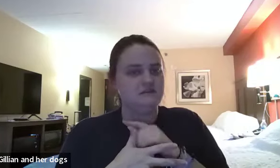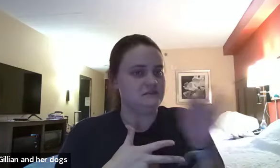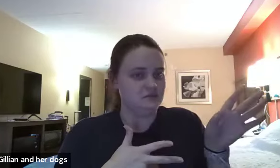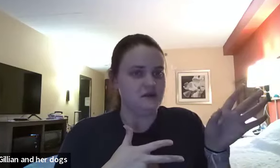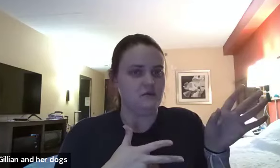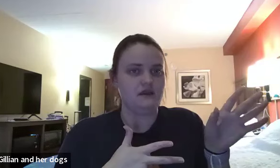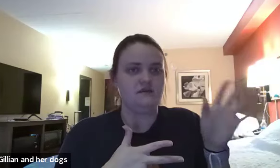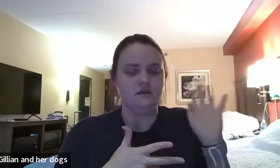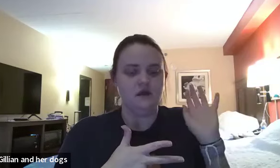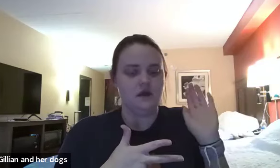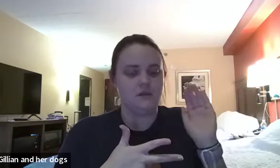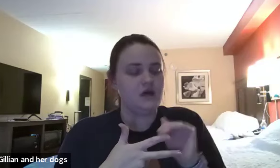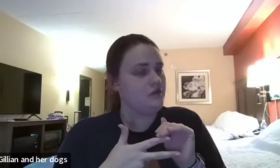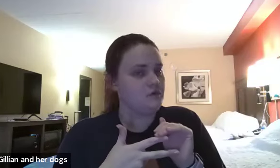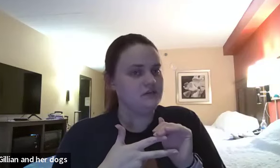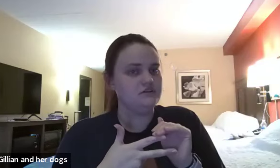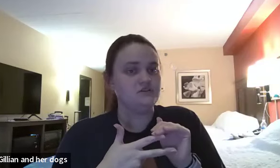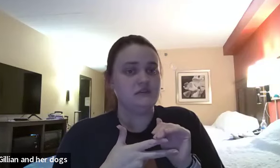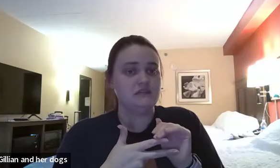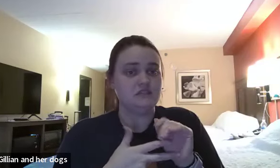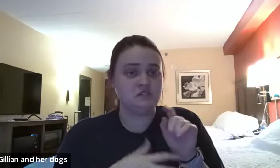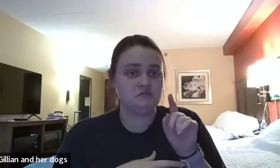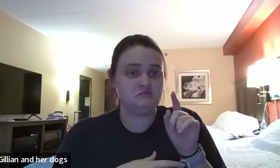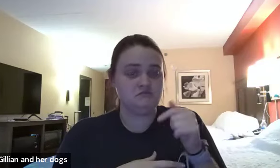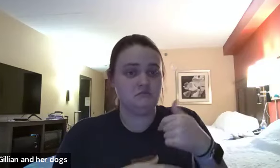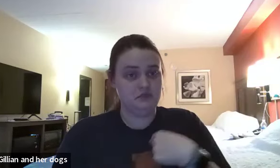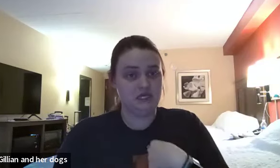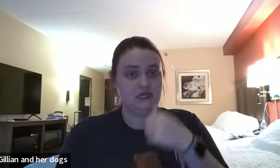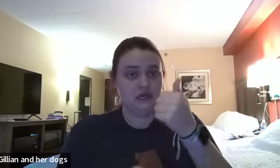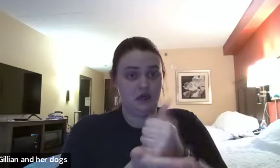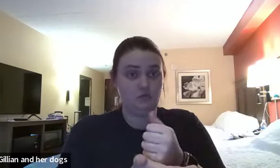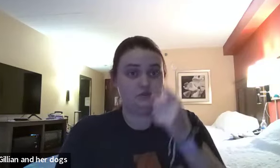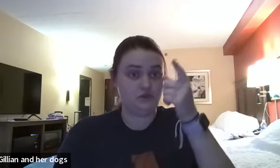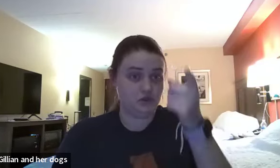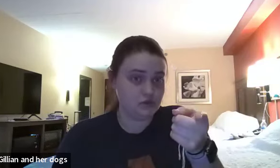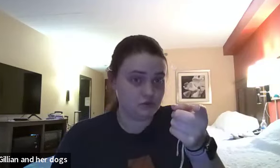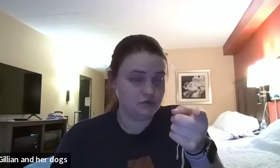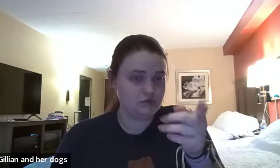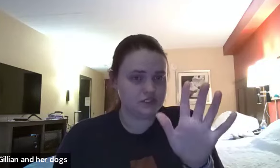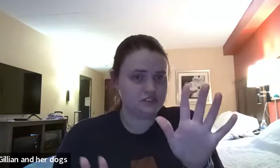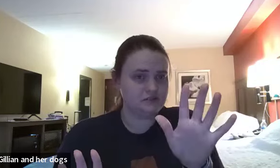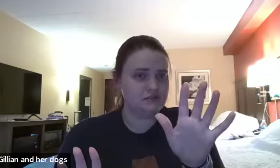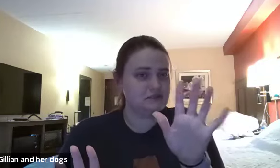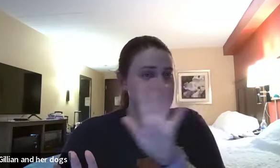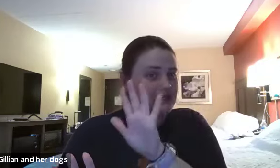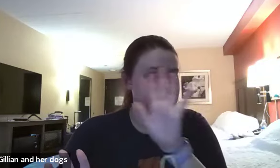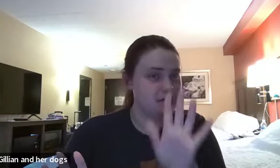and simplify way. The other way you can do it is me help you, which it's not